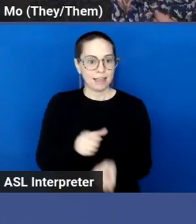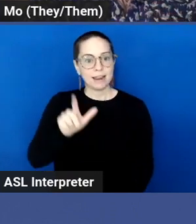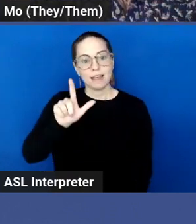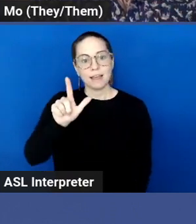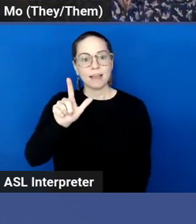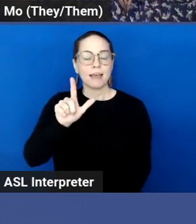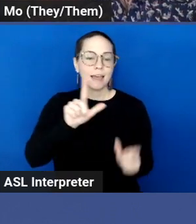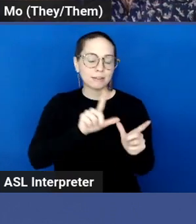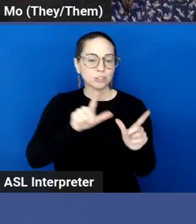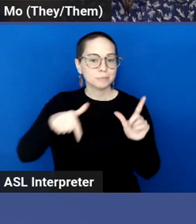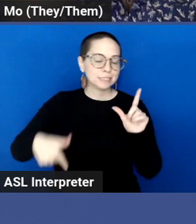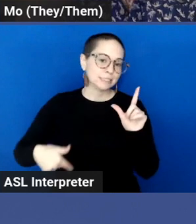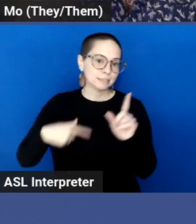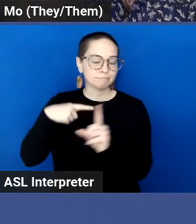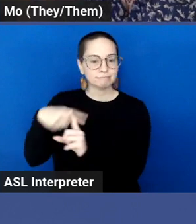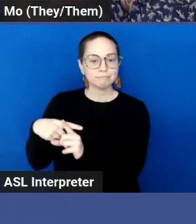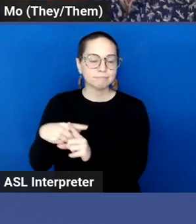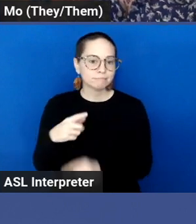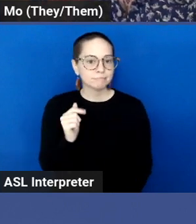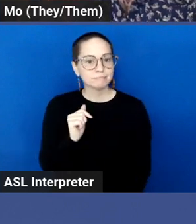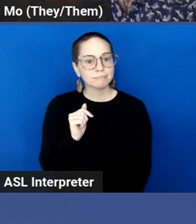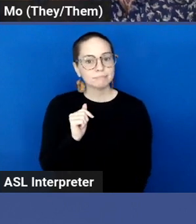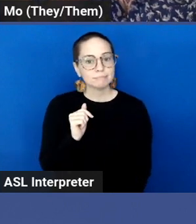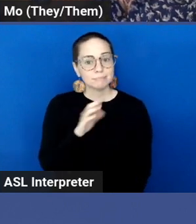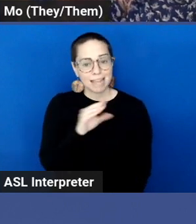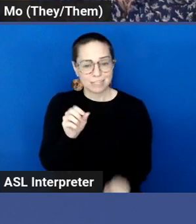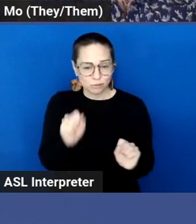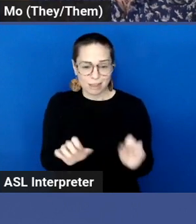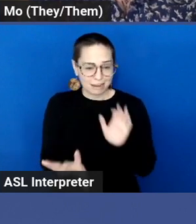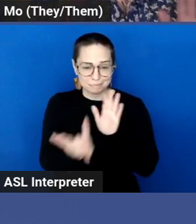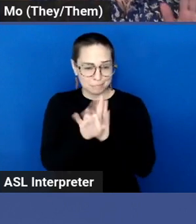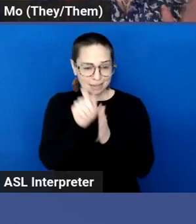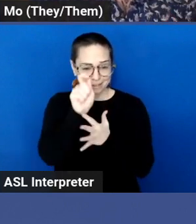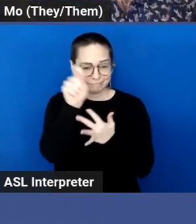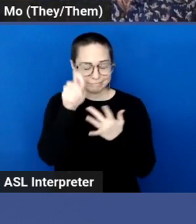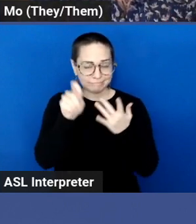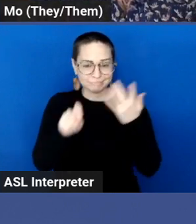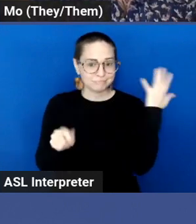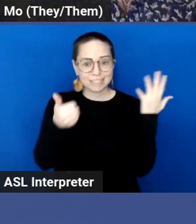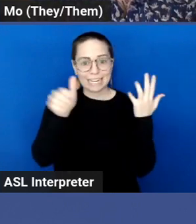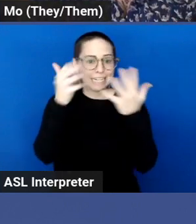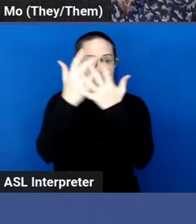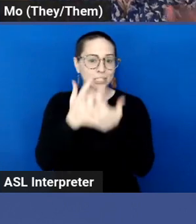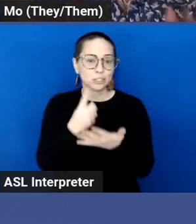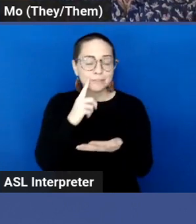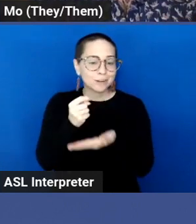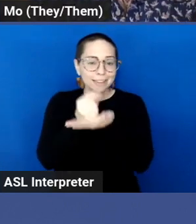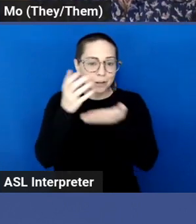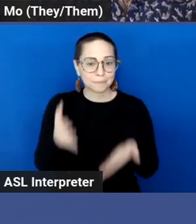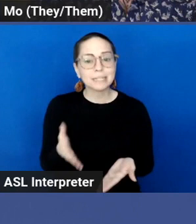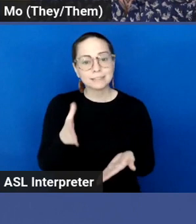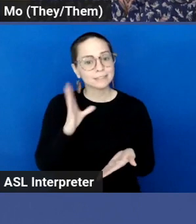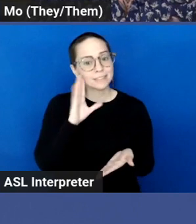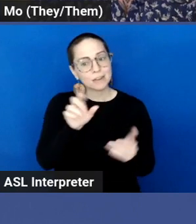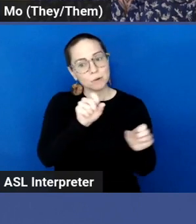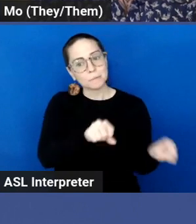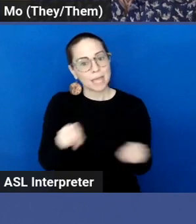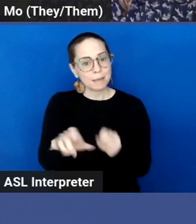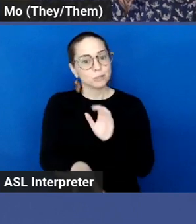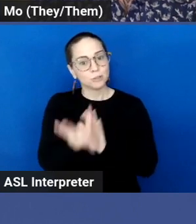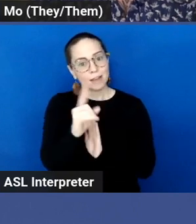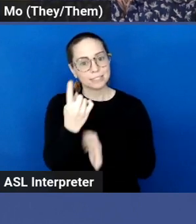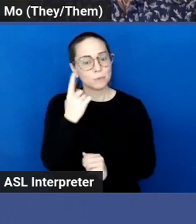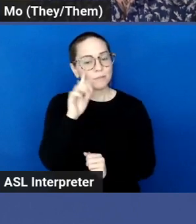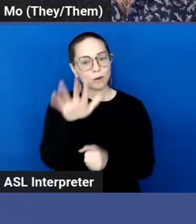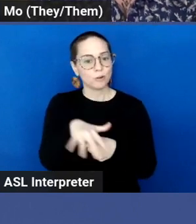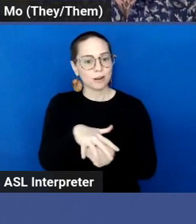LGBTQ. You can basically just pick every box that you want in a therapist, and you'll be able to find someone in your area.